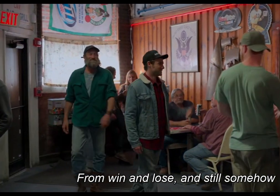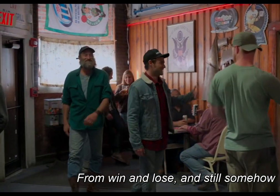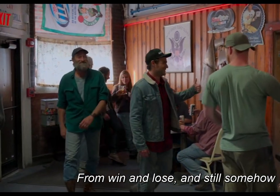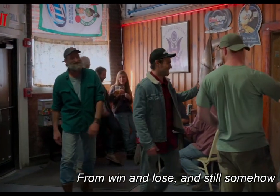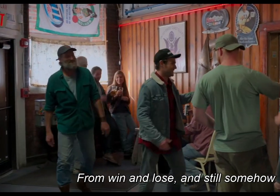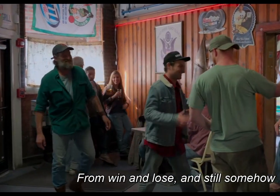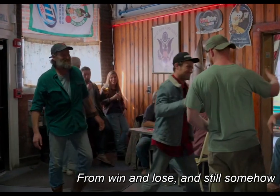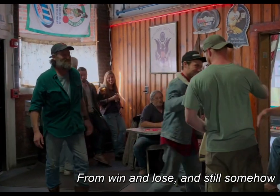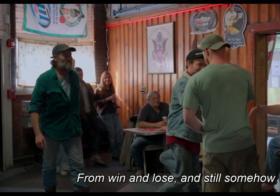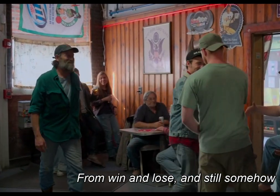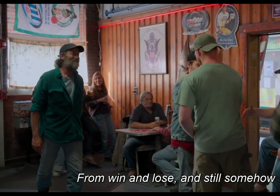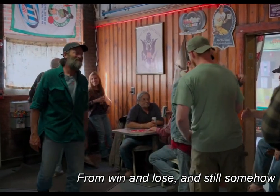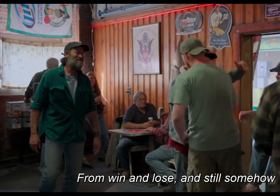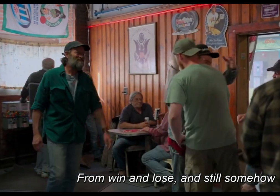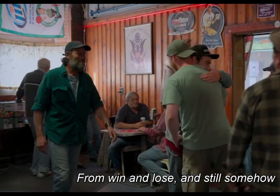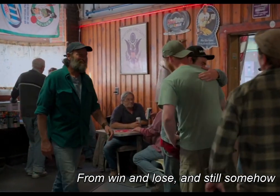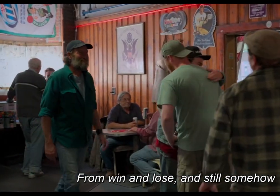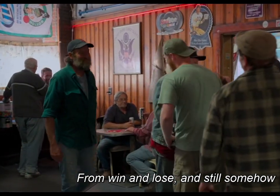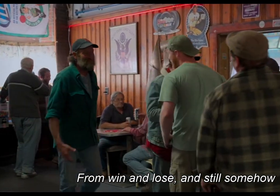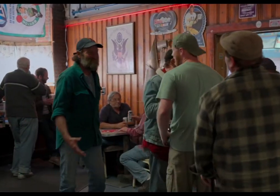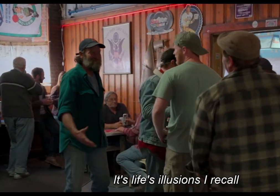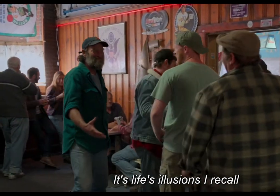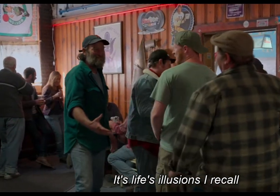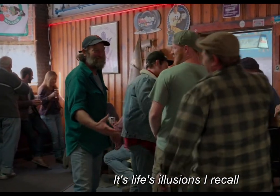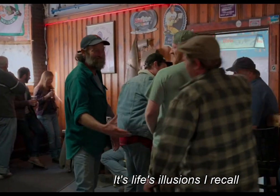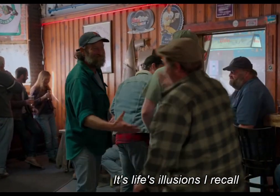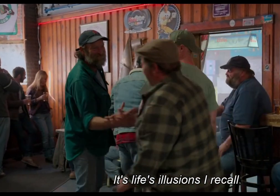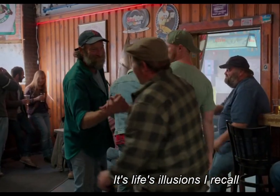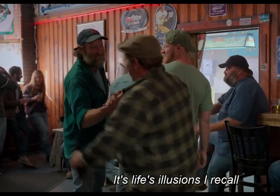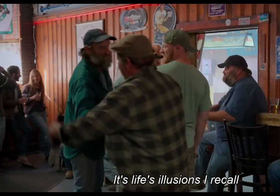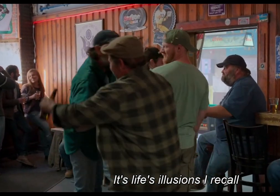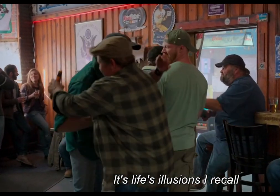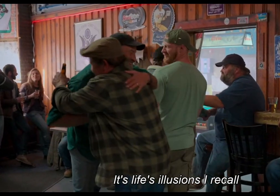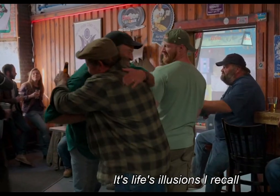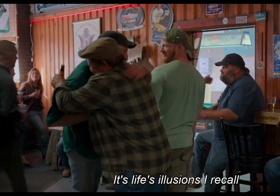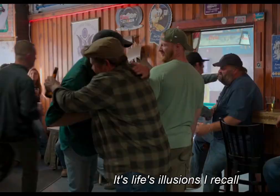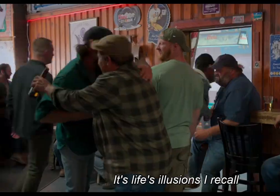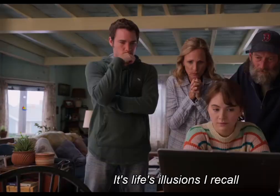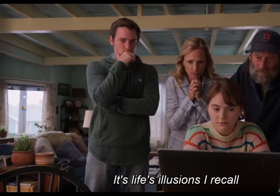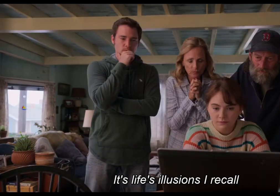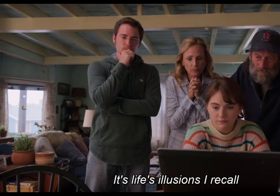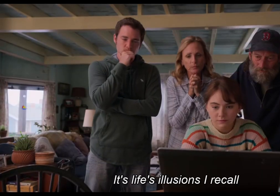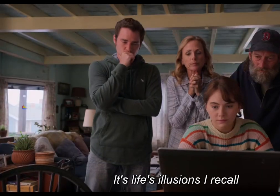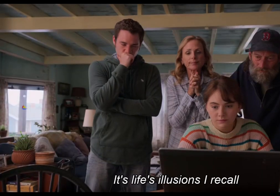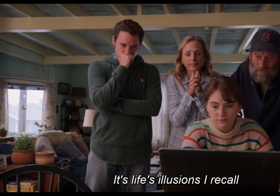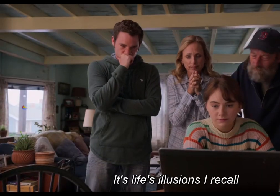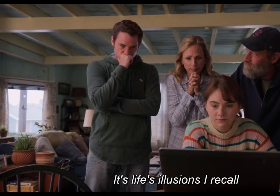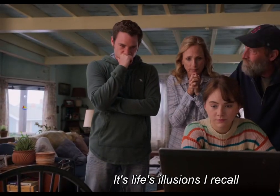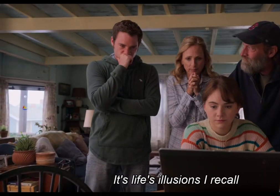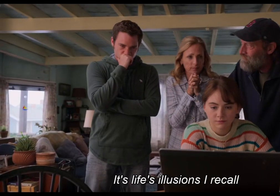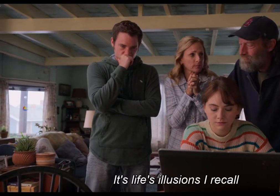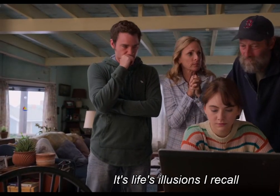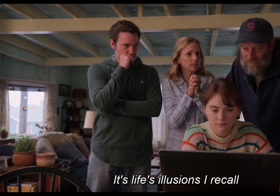still somehow It's life's illusions I recall